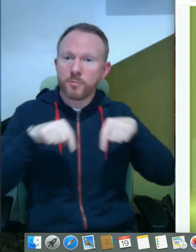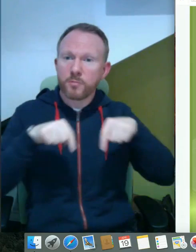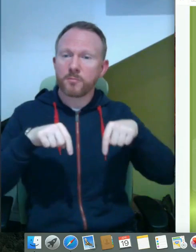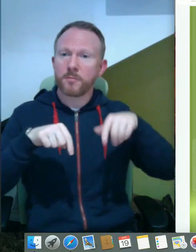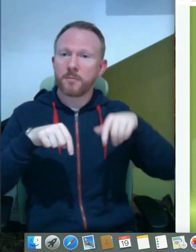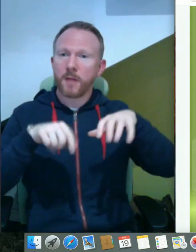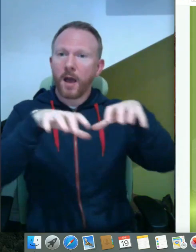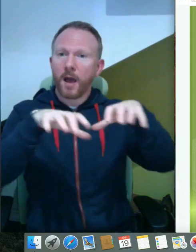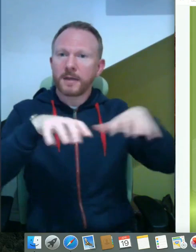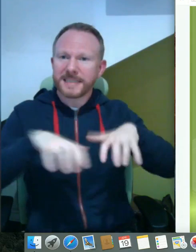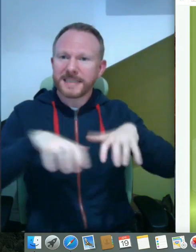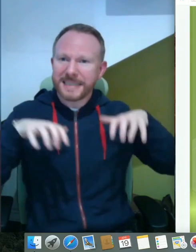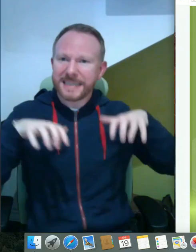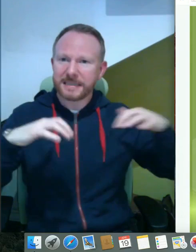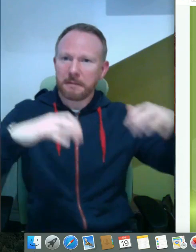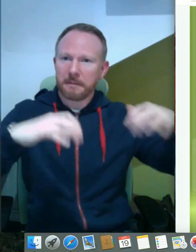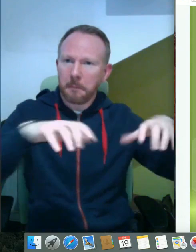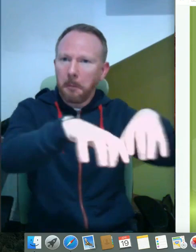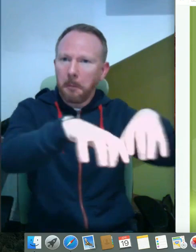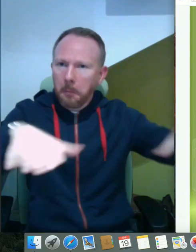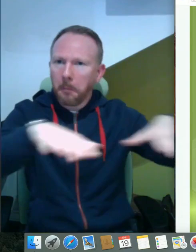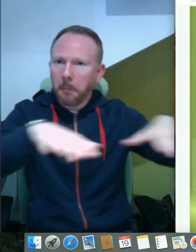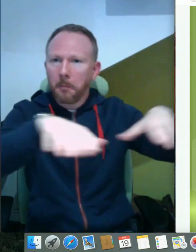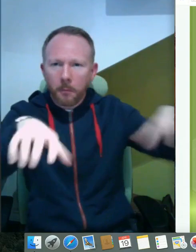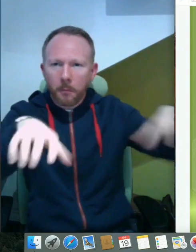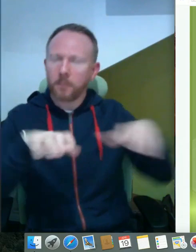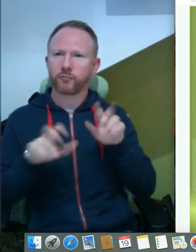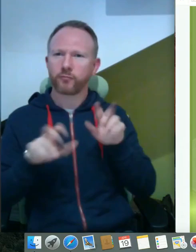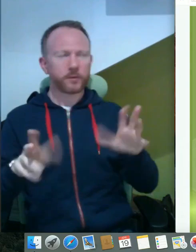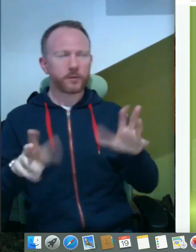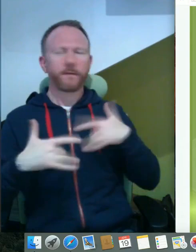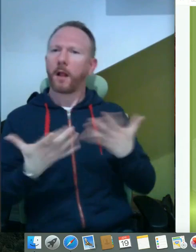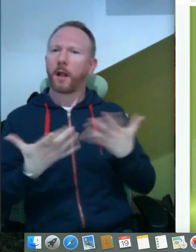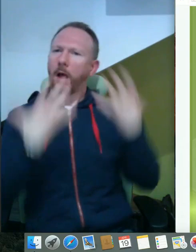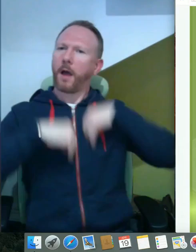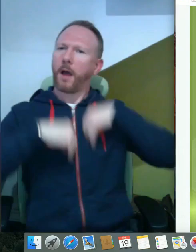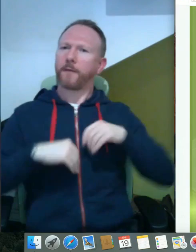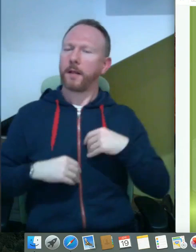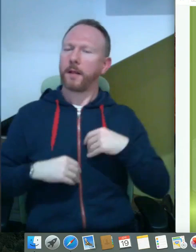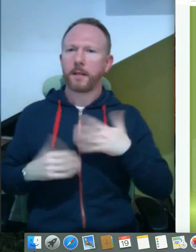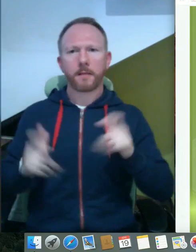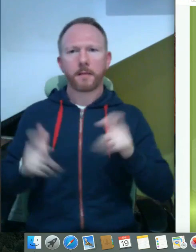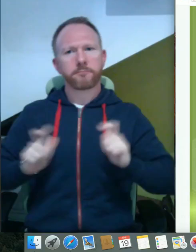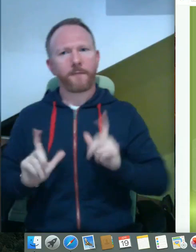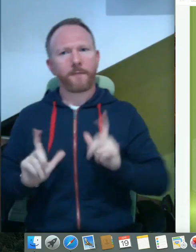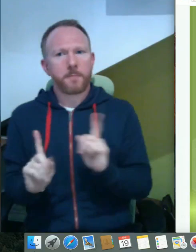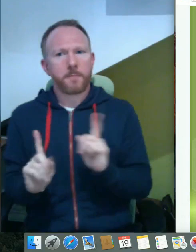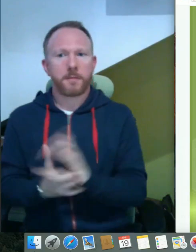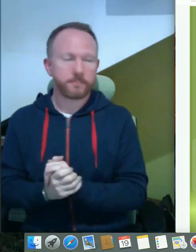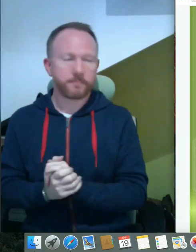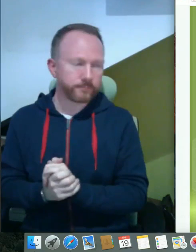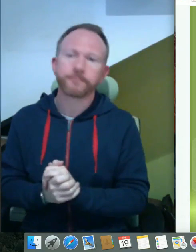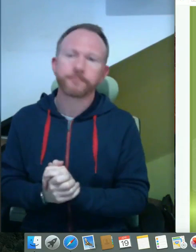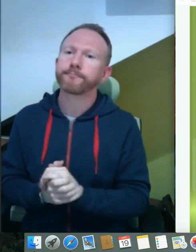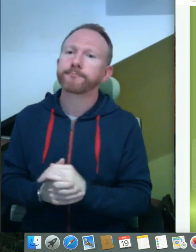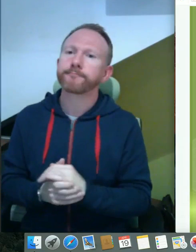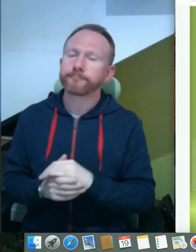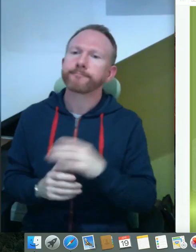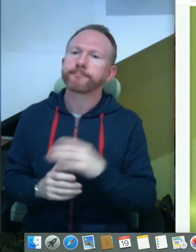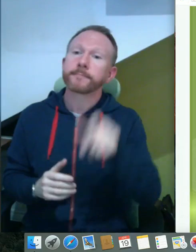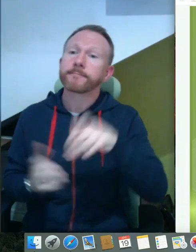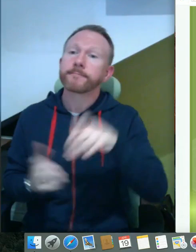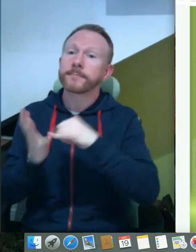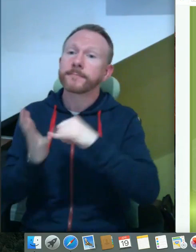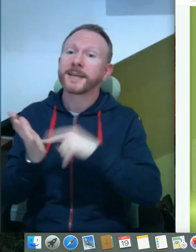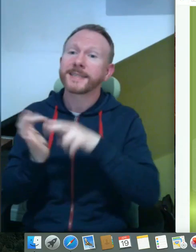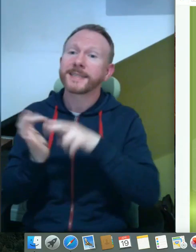and doing lots and lots and lots of observation. That's something that is in the document as well. Steve Churchill has made another